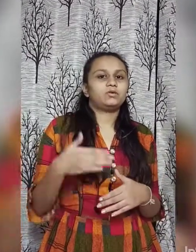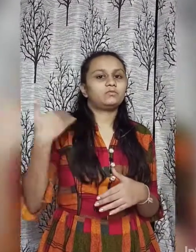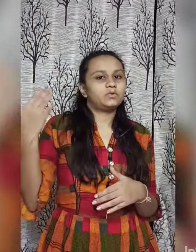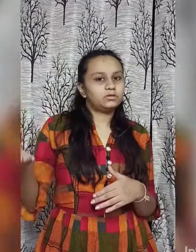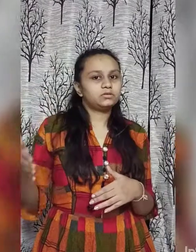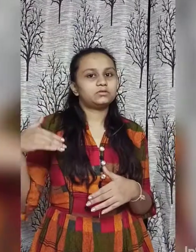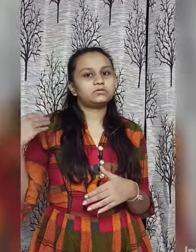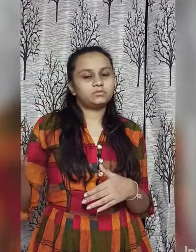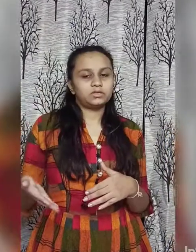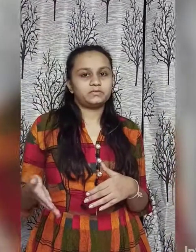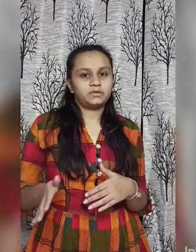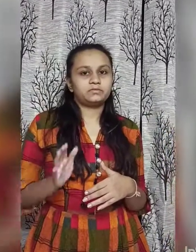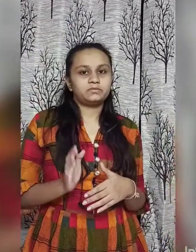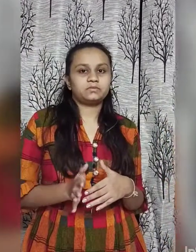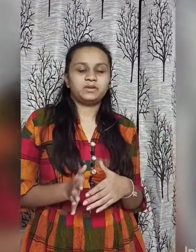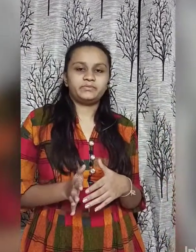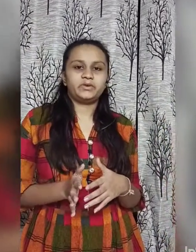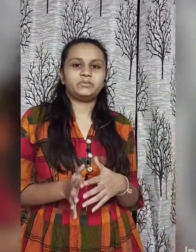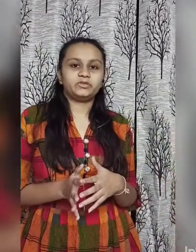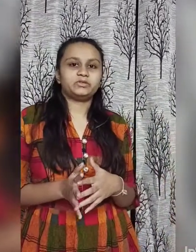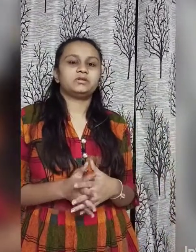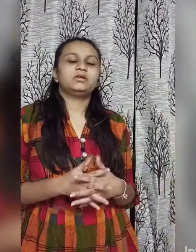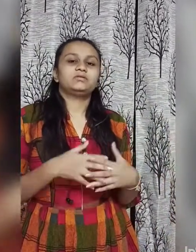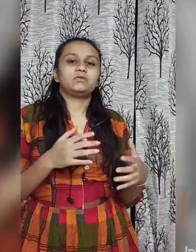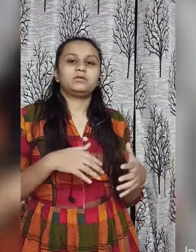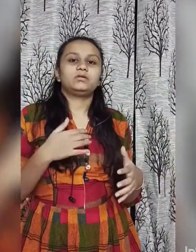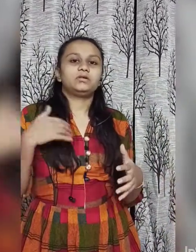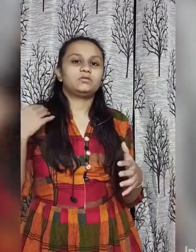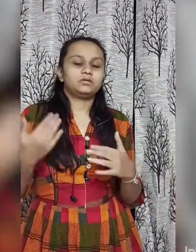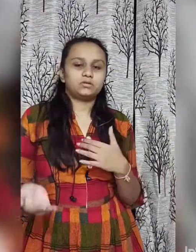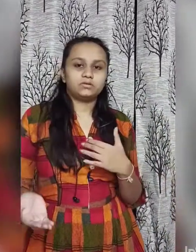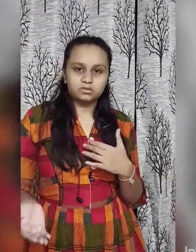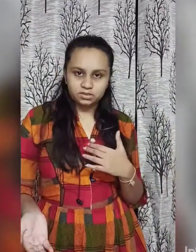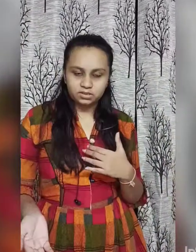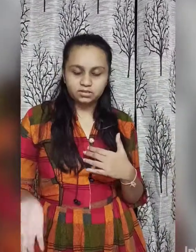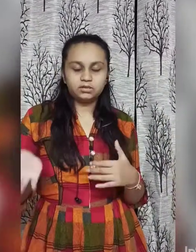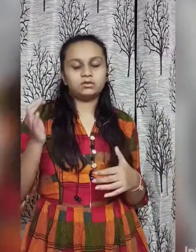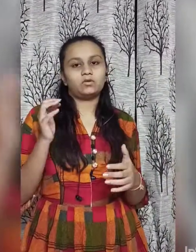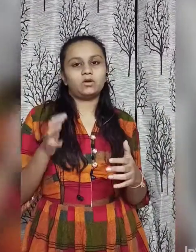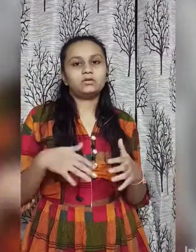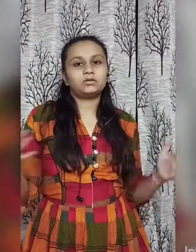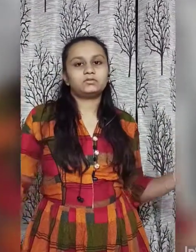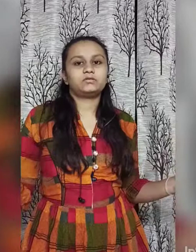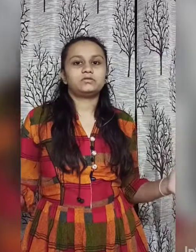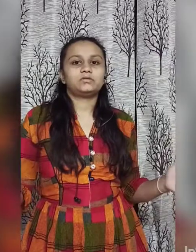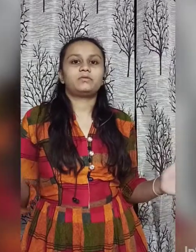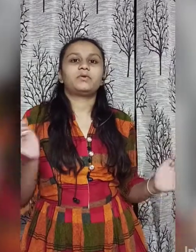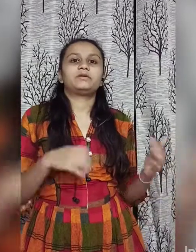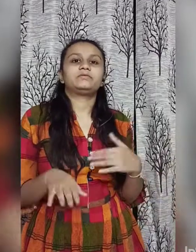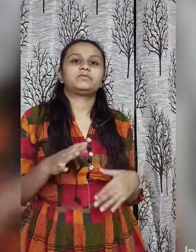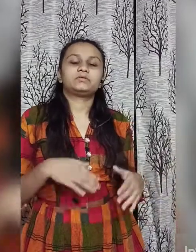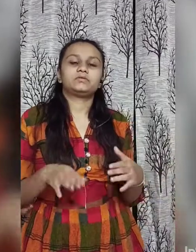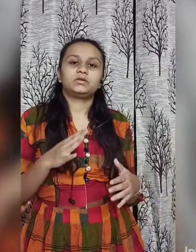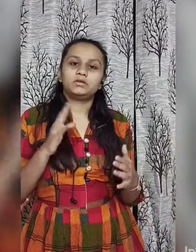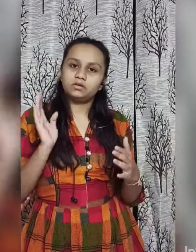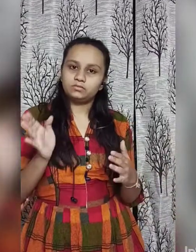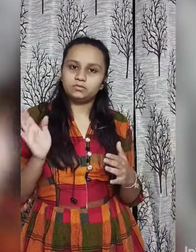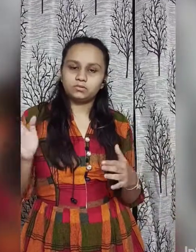a bridge, or a specialized big machine is called as contract costing. All the activities of enterprise are directed